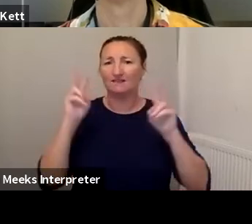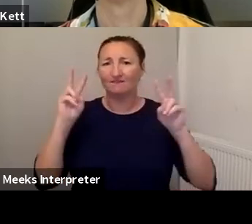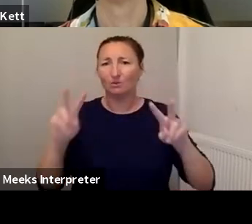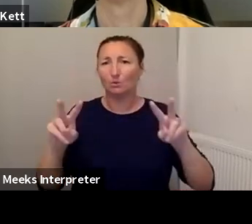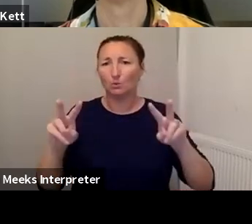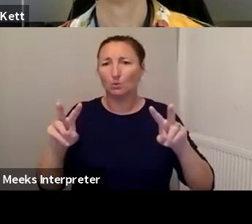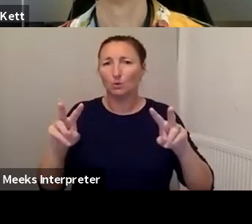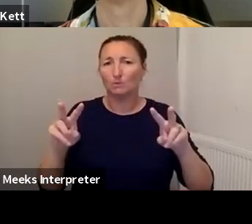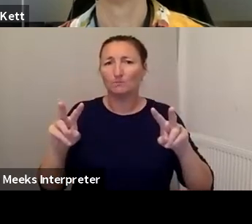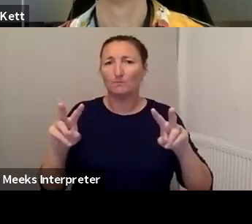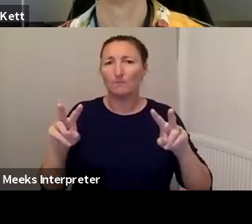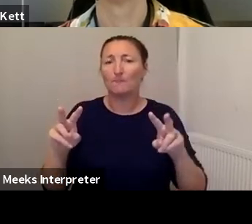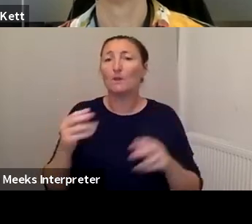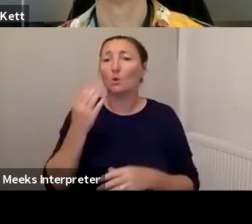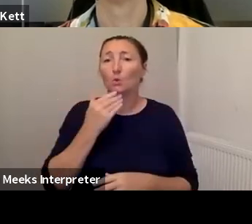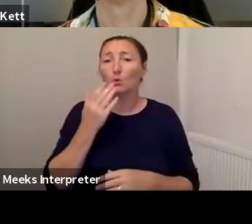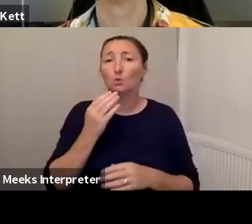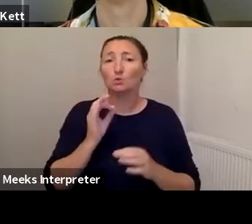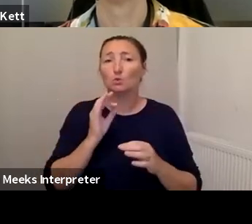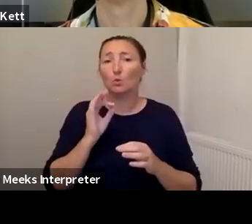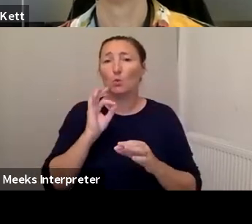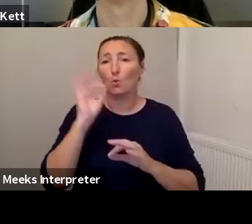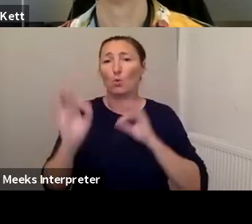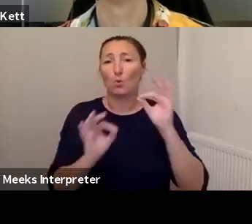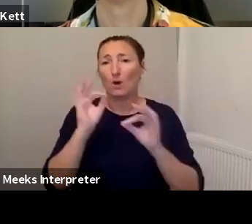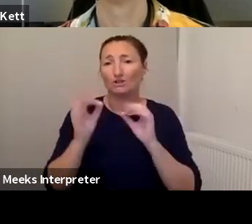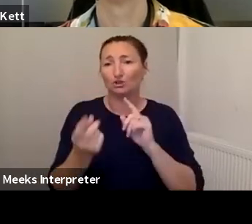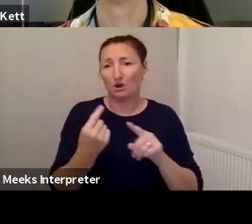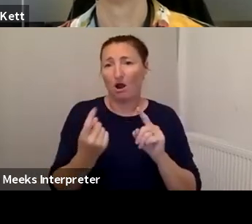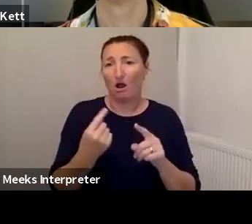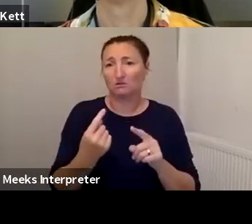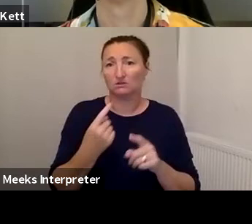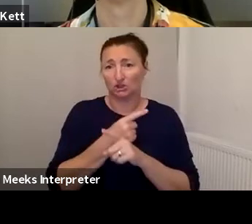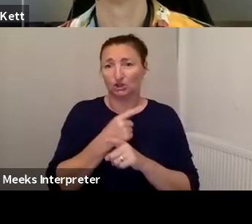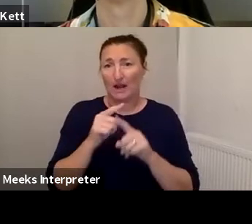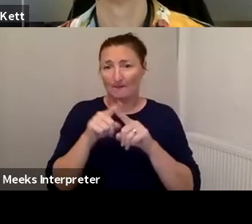QA. The recorded will be, transcript will be provided to you.